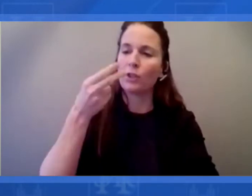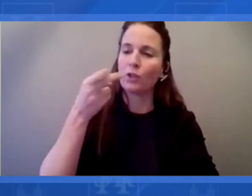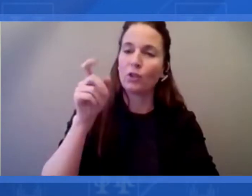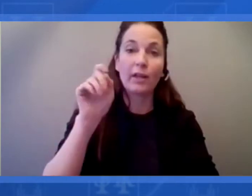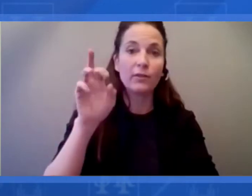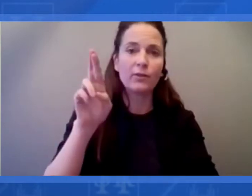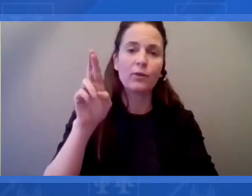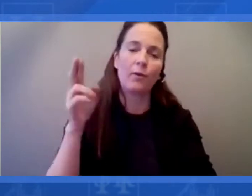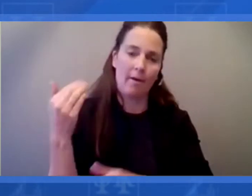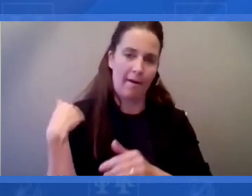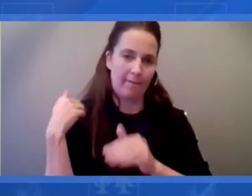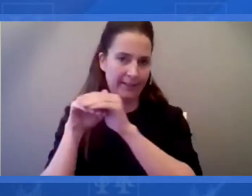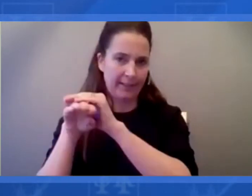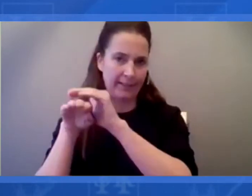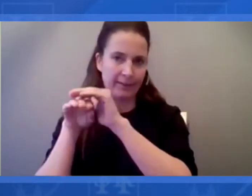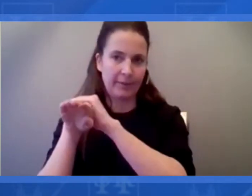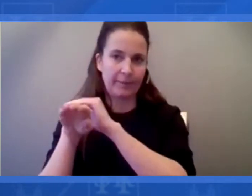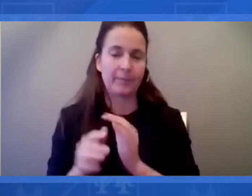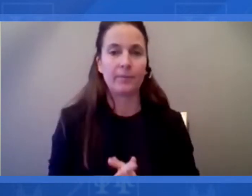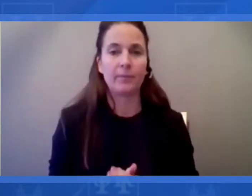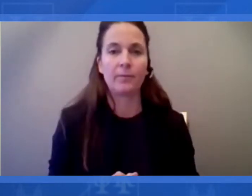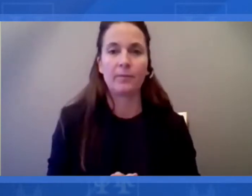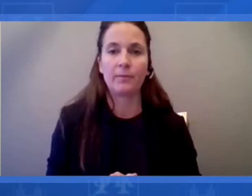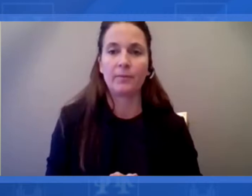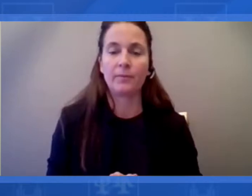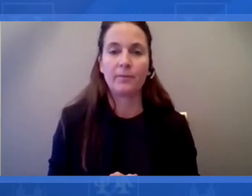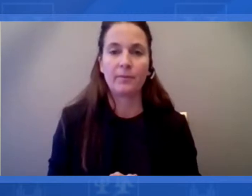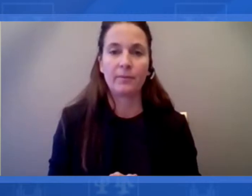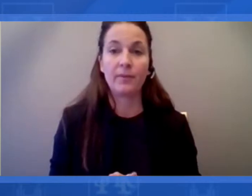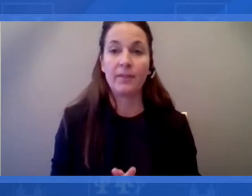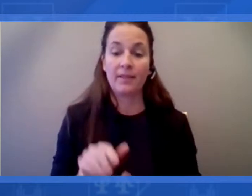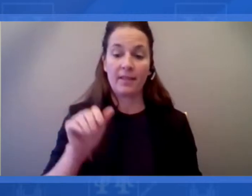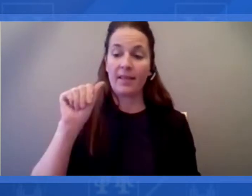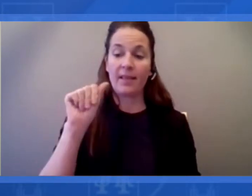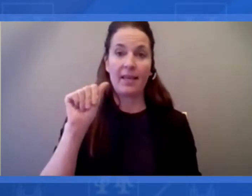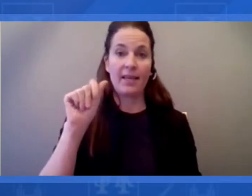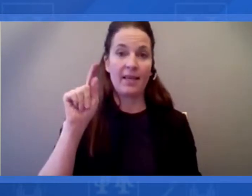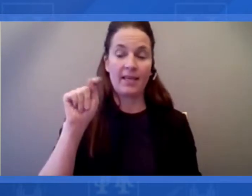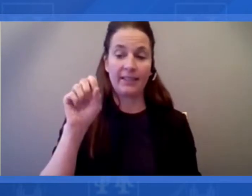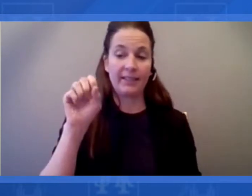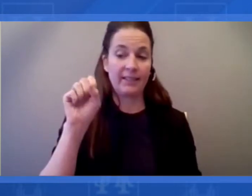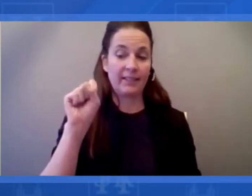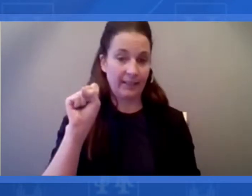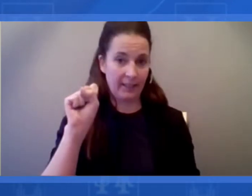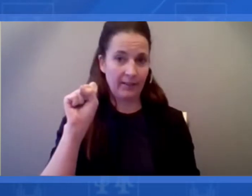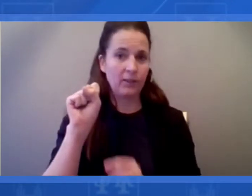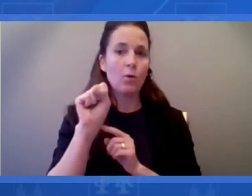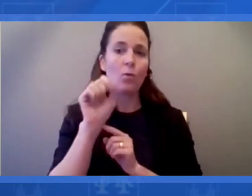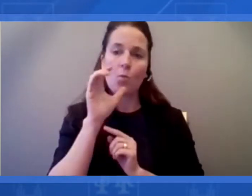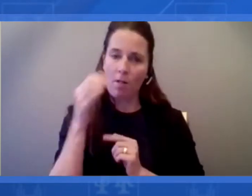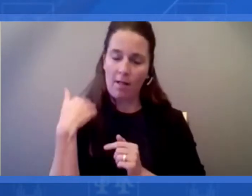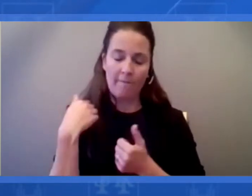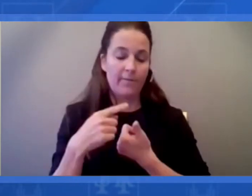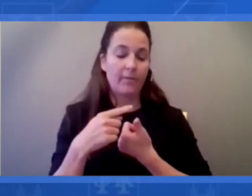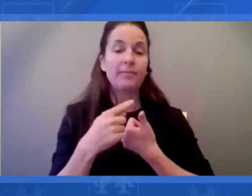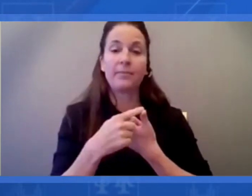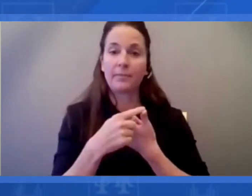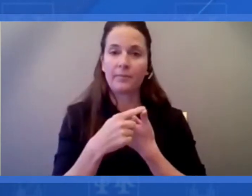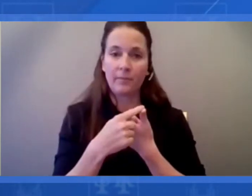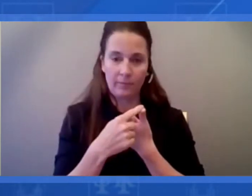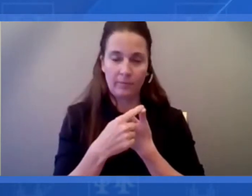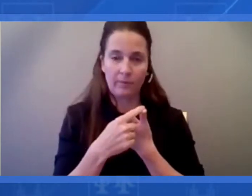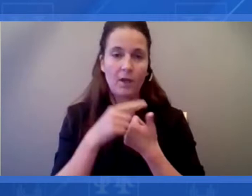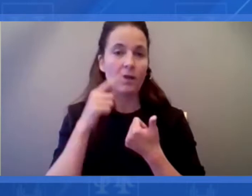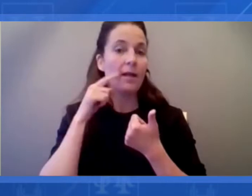With respect to specialized transit, ATS includes the following: eligibility and registration for